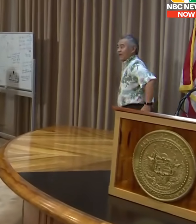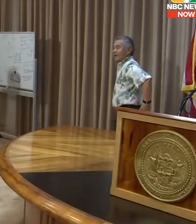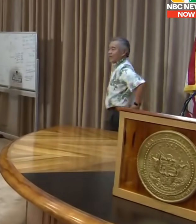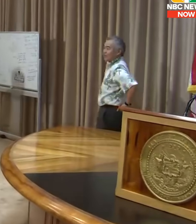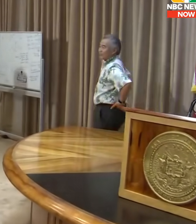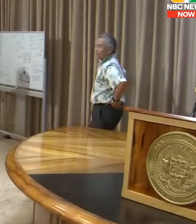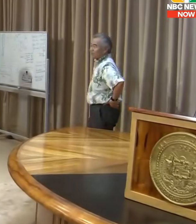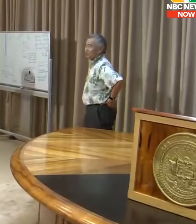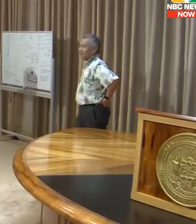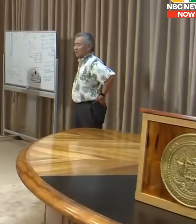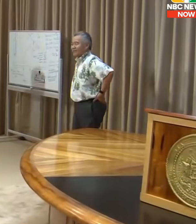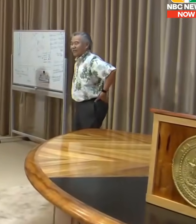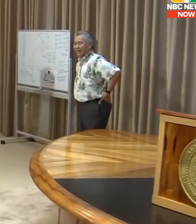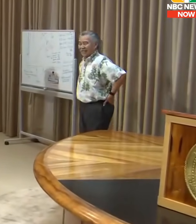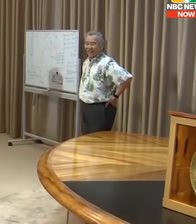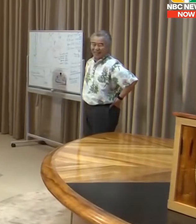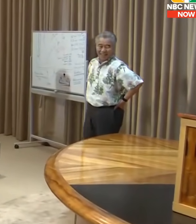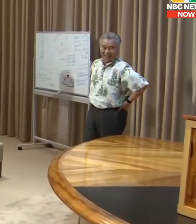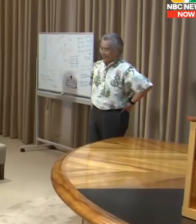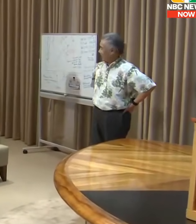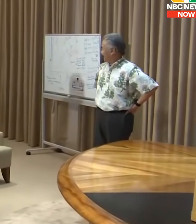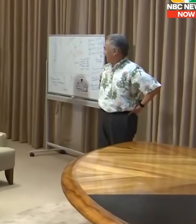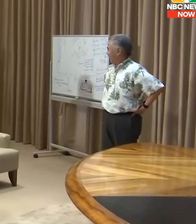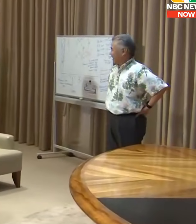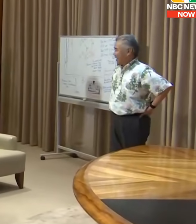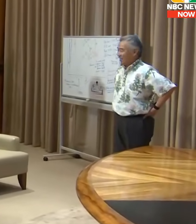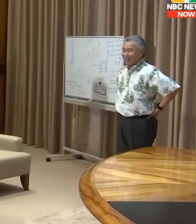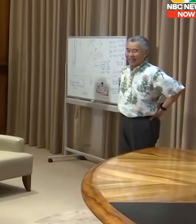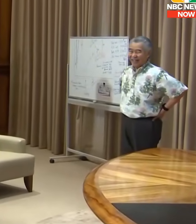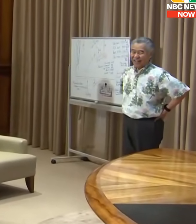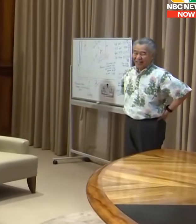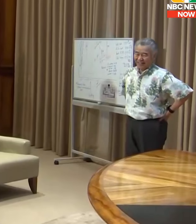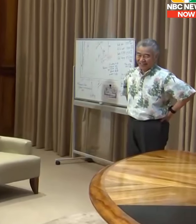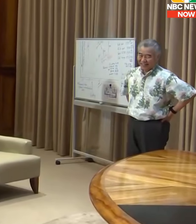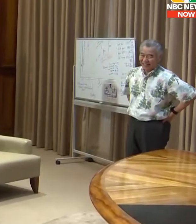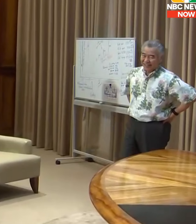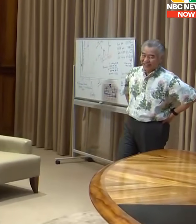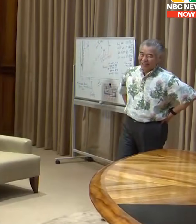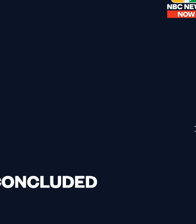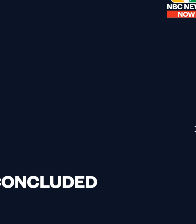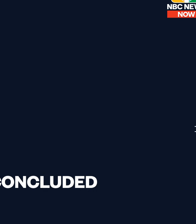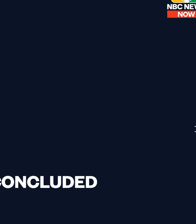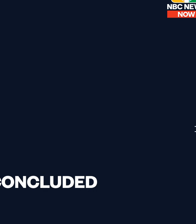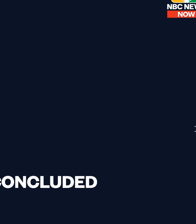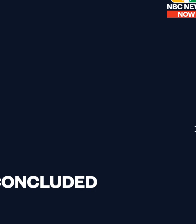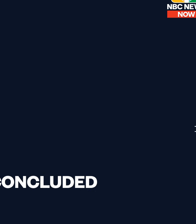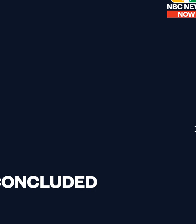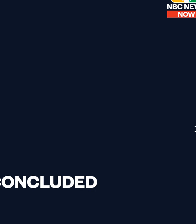That's right, man.